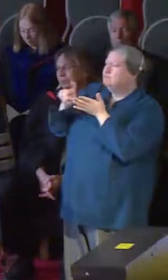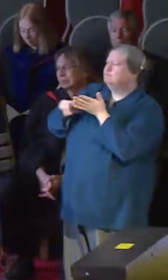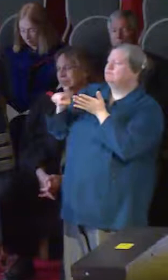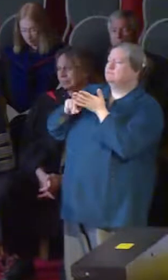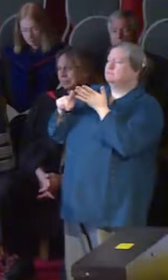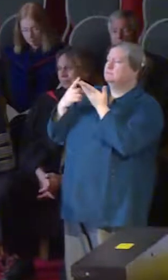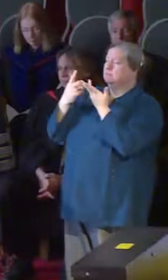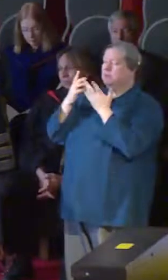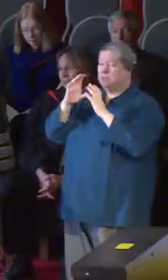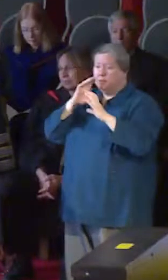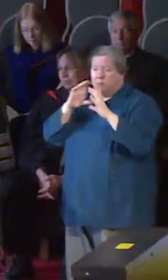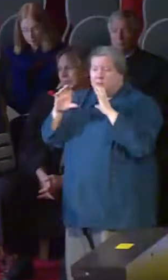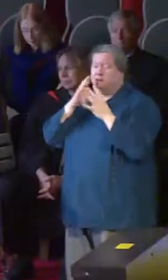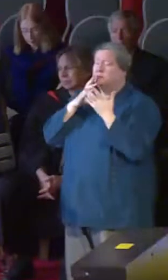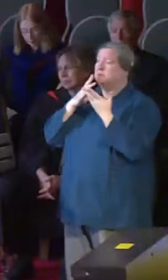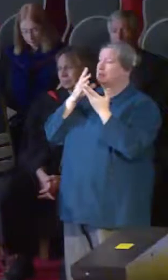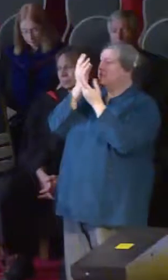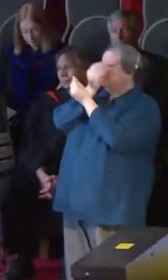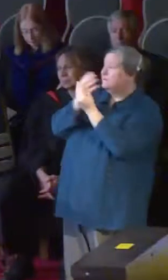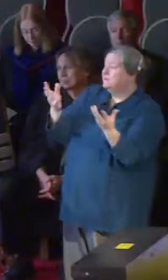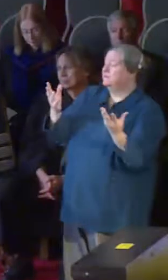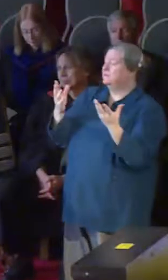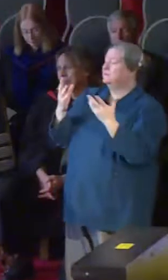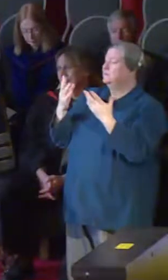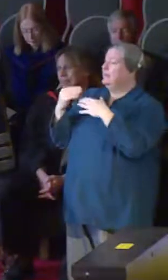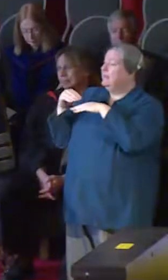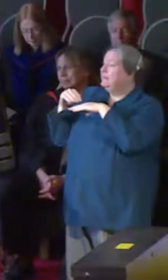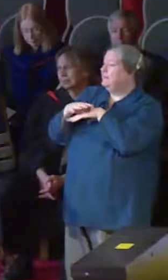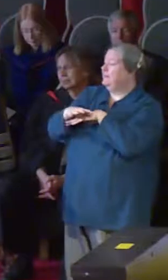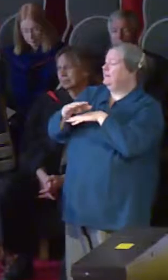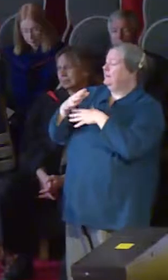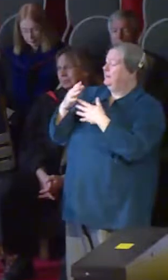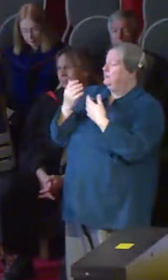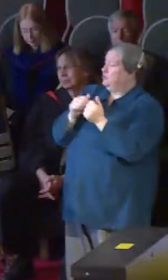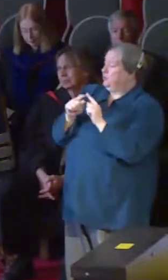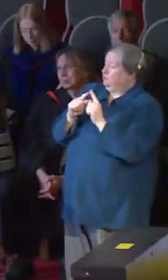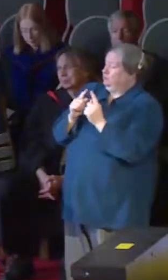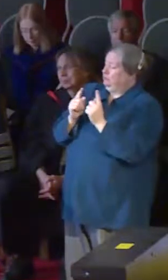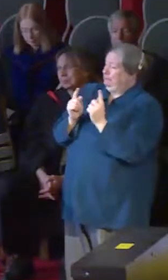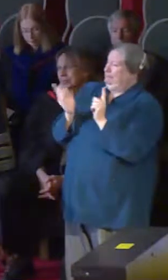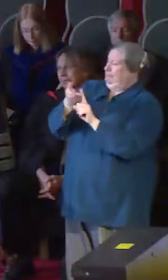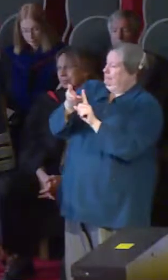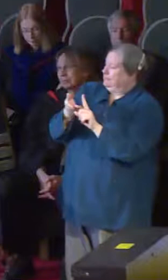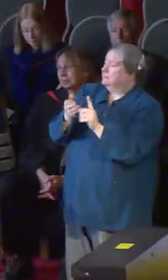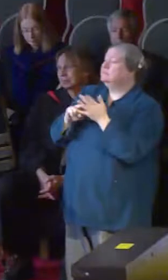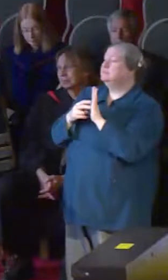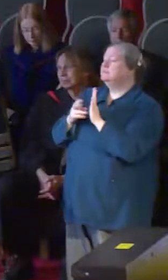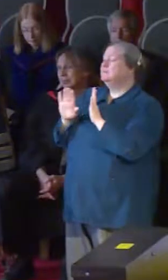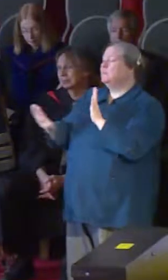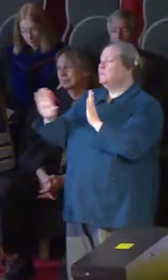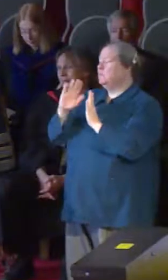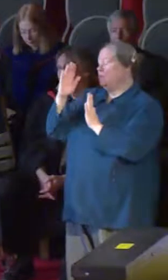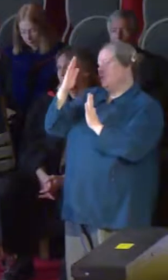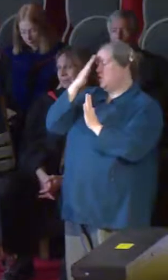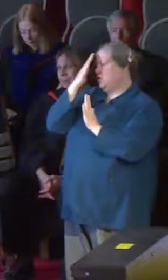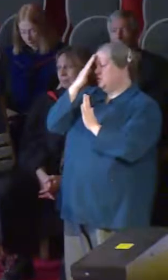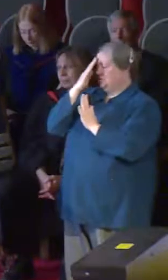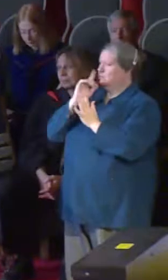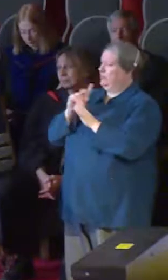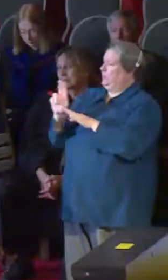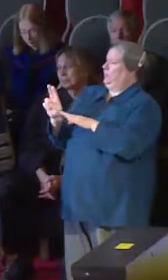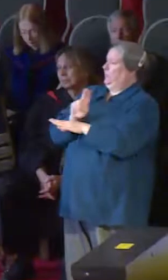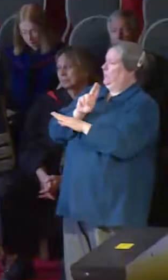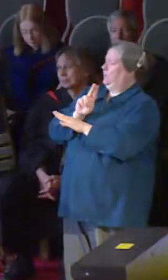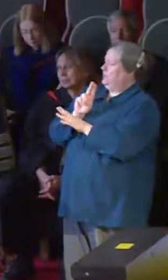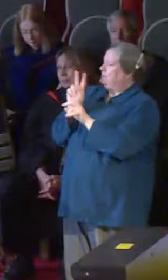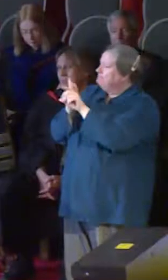communicate, inform, and influence. So it's now up to you to put this knowledge to good use and to make your mark